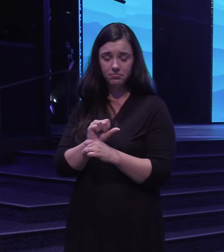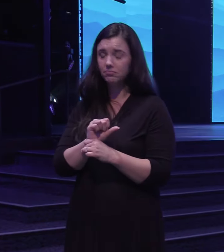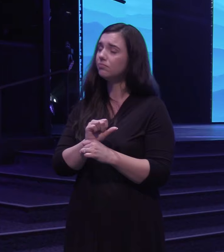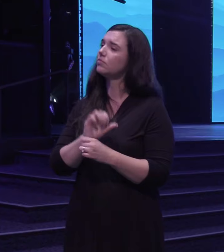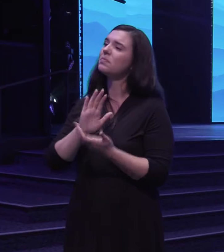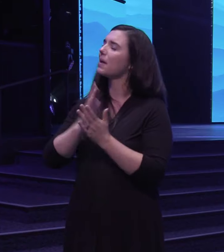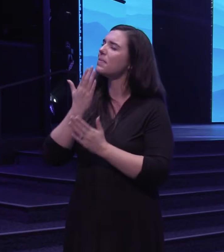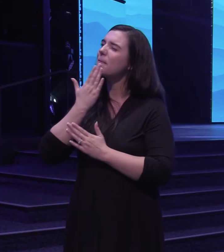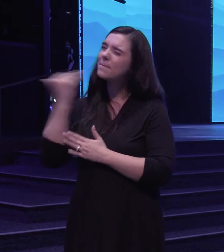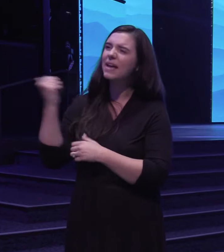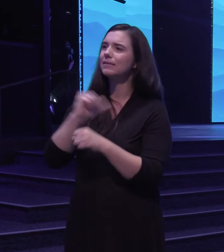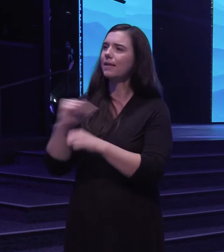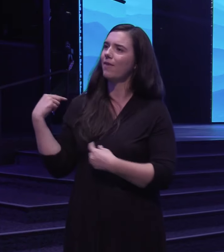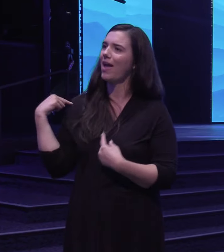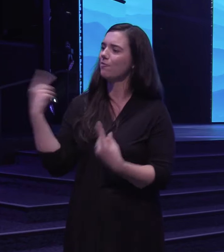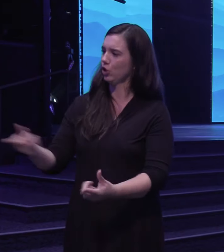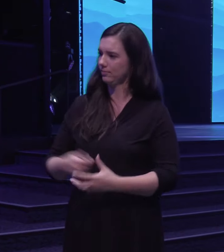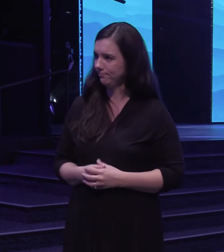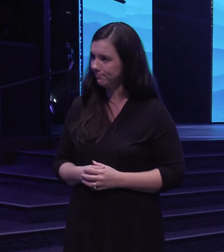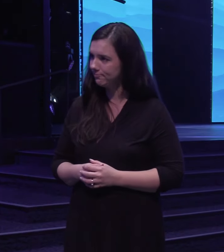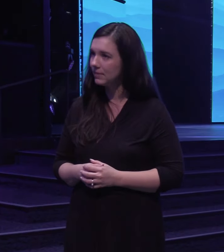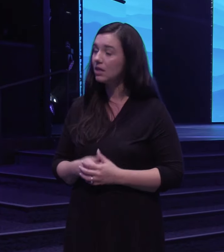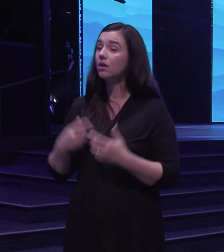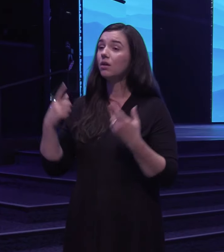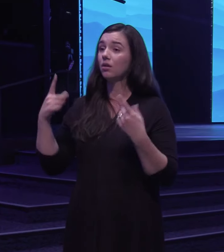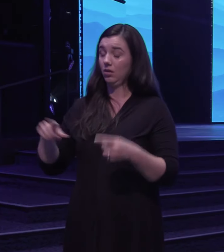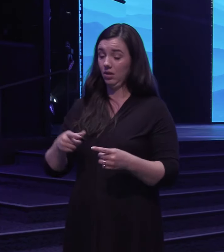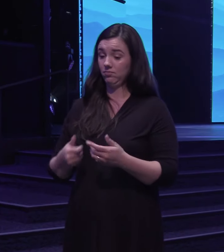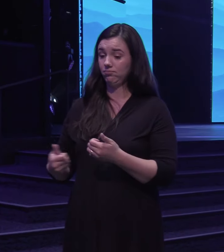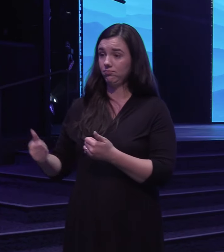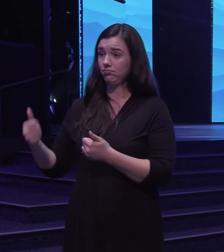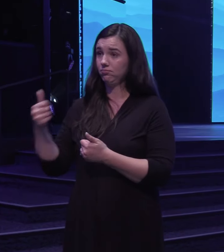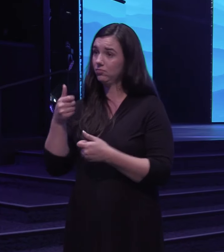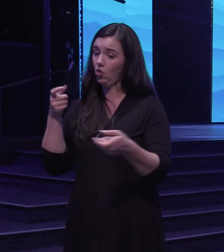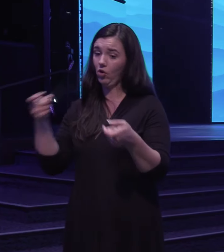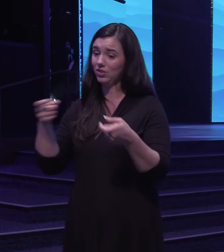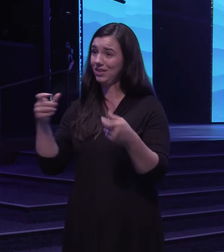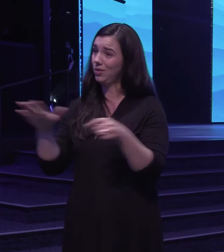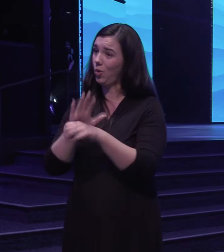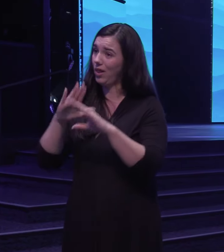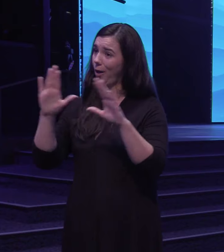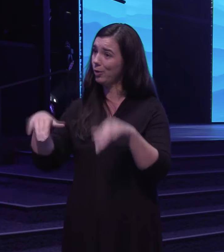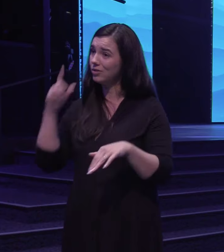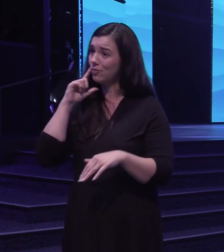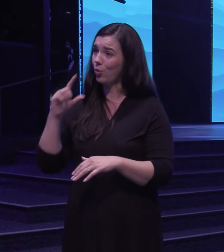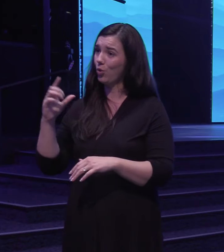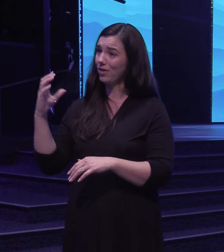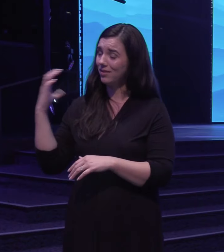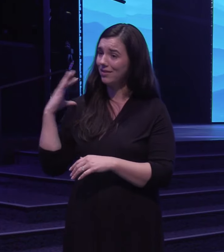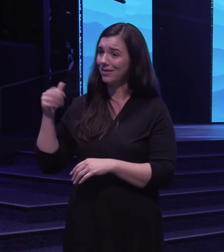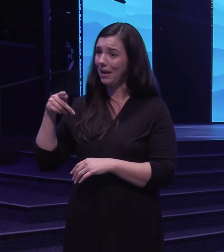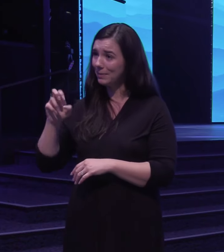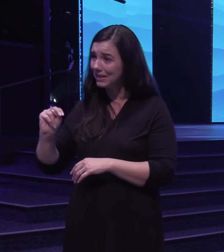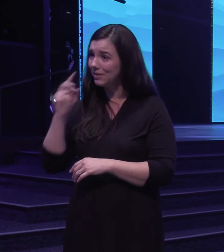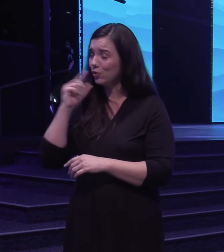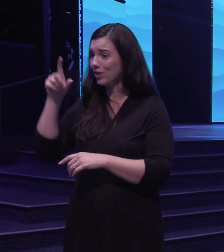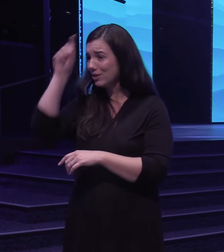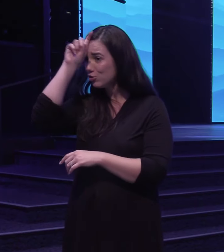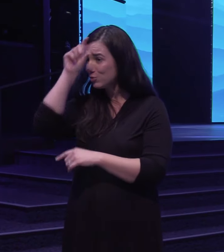I'll be the best slave ever." And he ends up overseeing the household of the captain of the Egyptian guard.